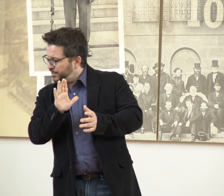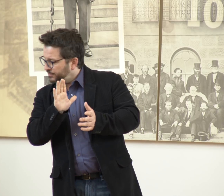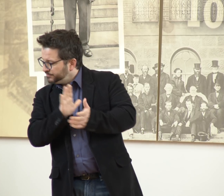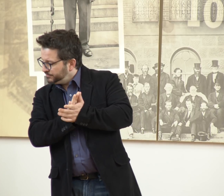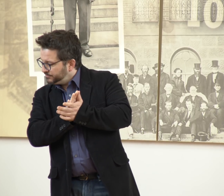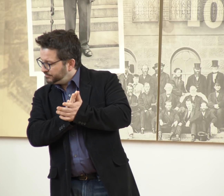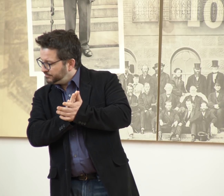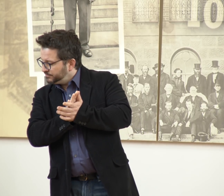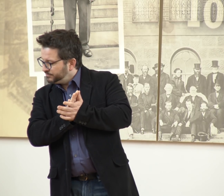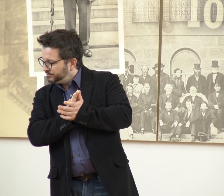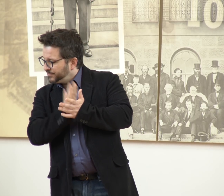civilizations,